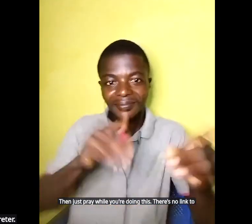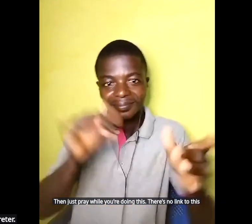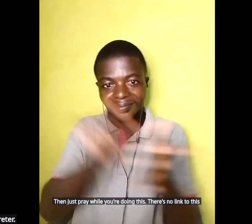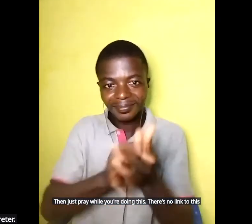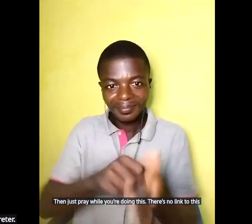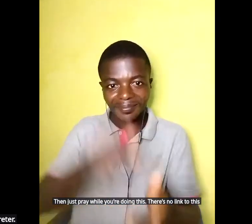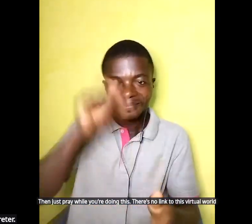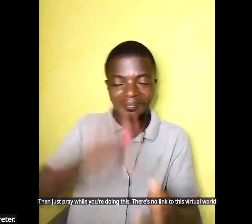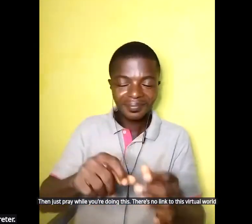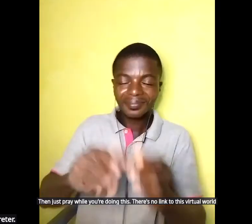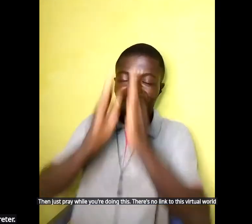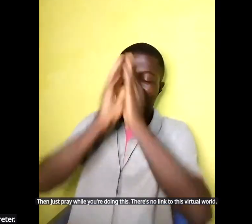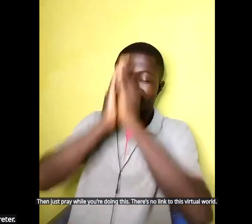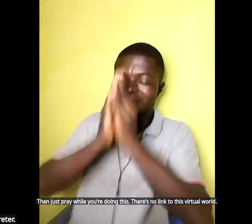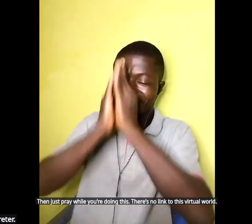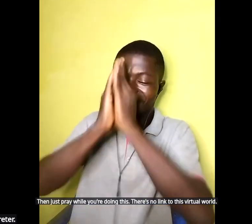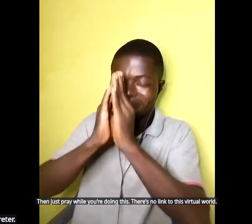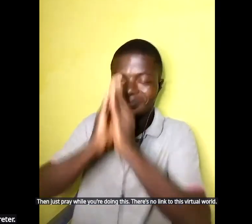world.